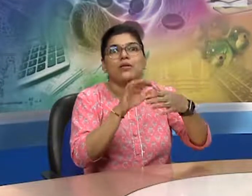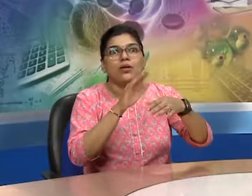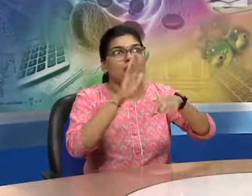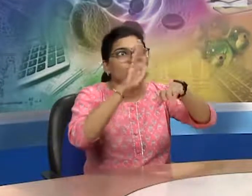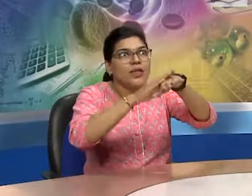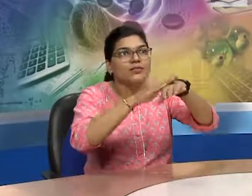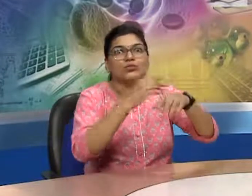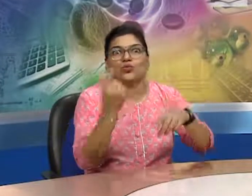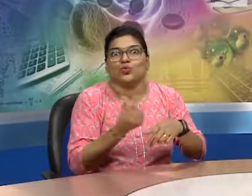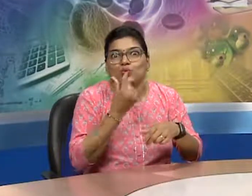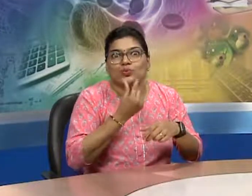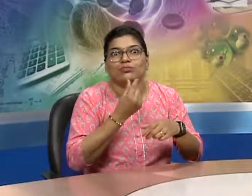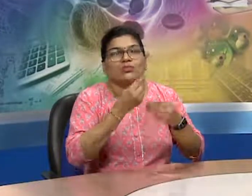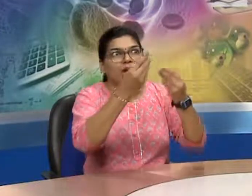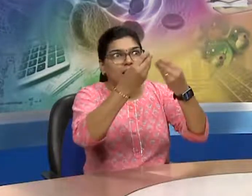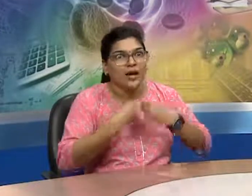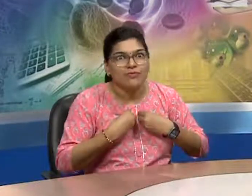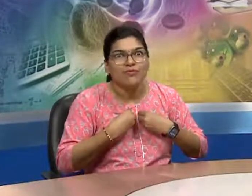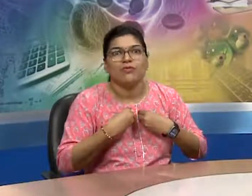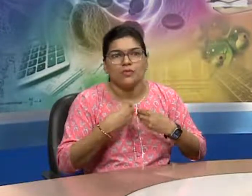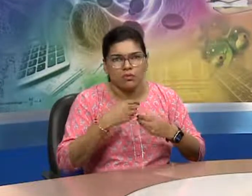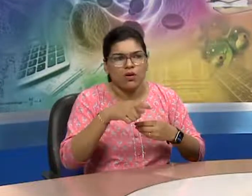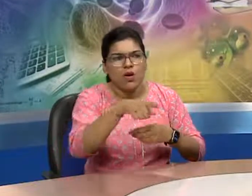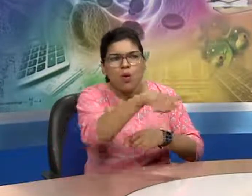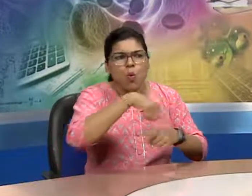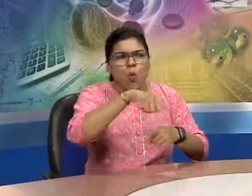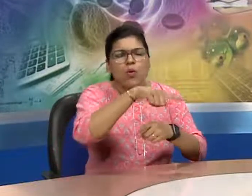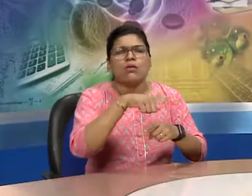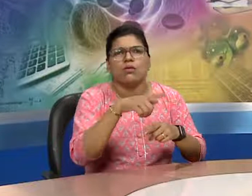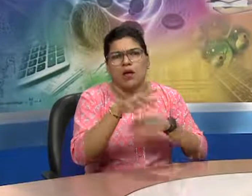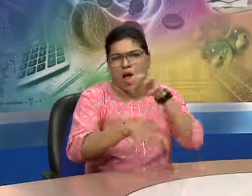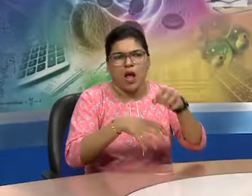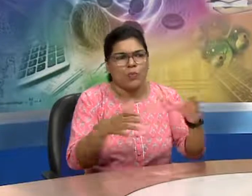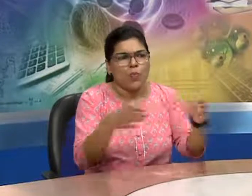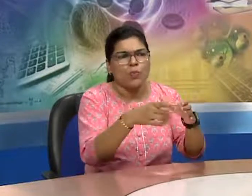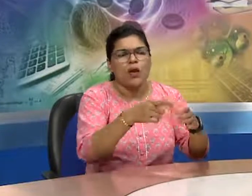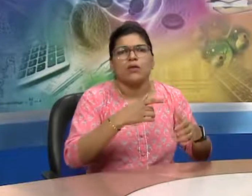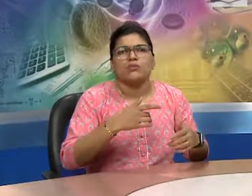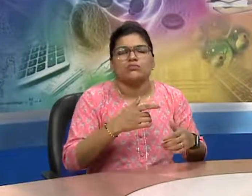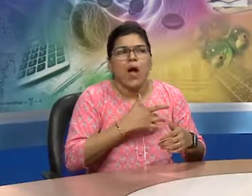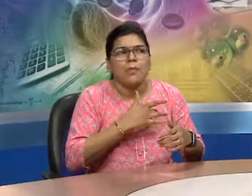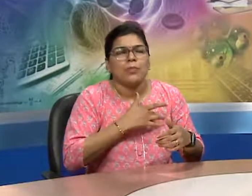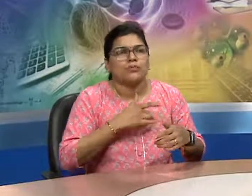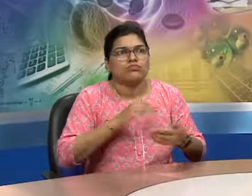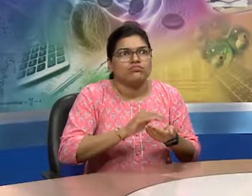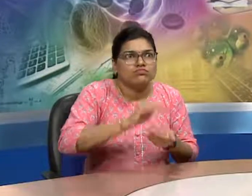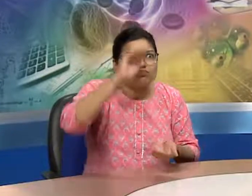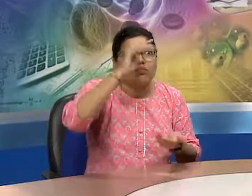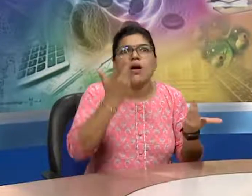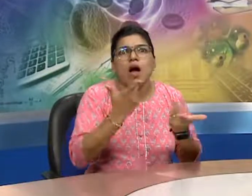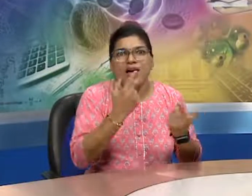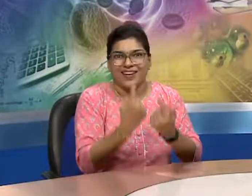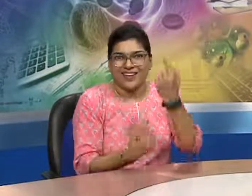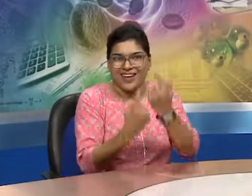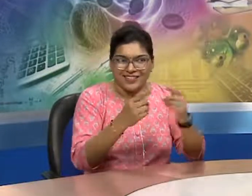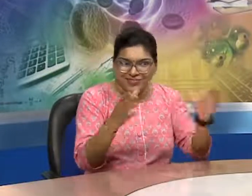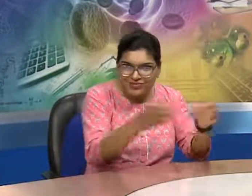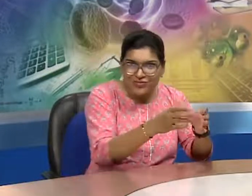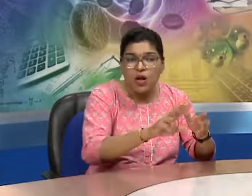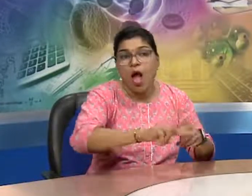Ecosystem has communities of organisms and their physical environment. They